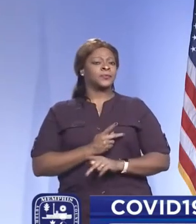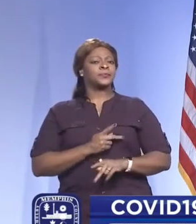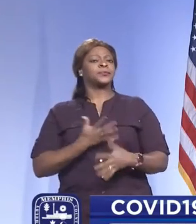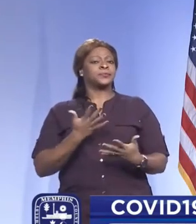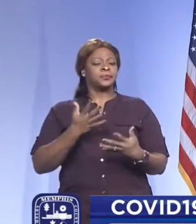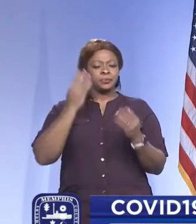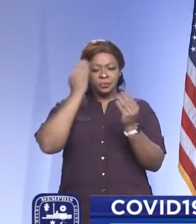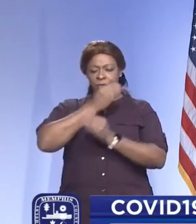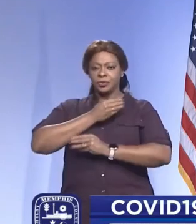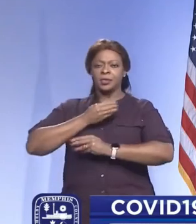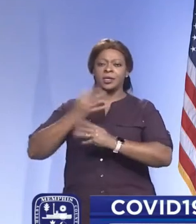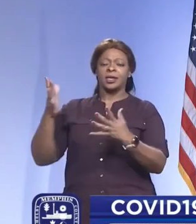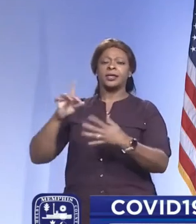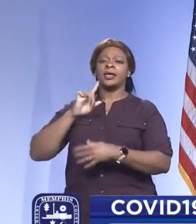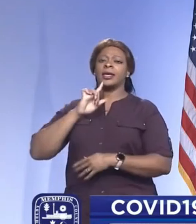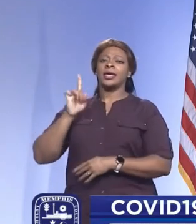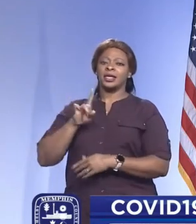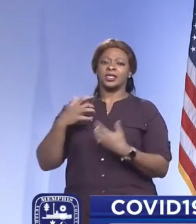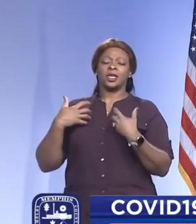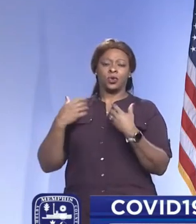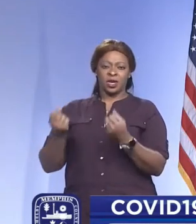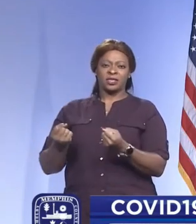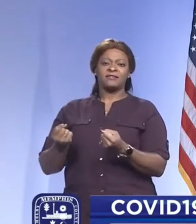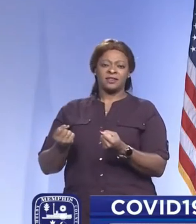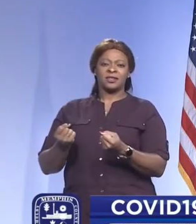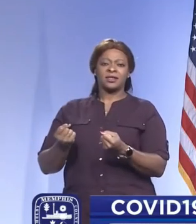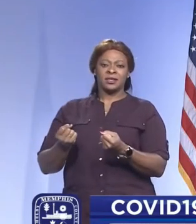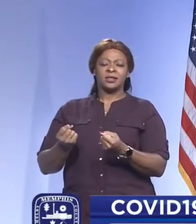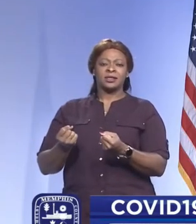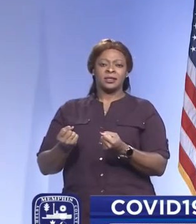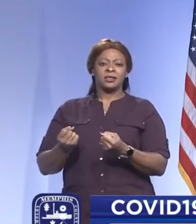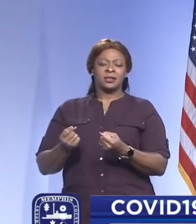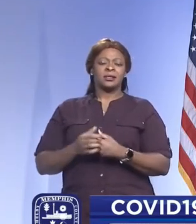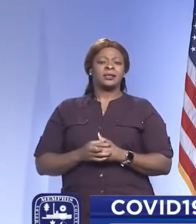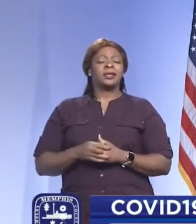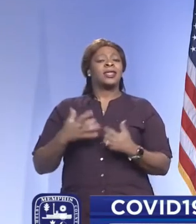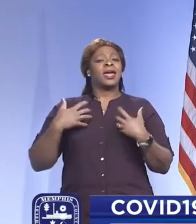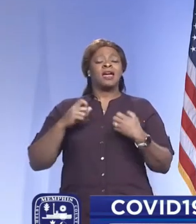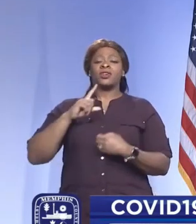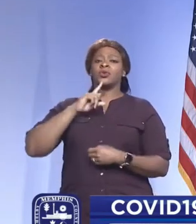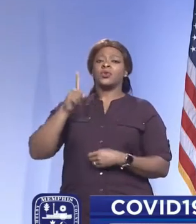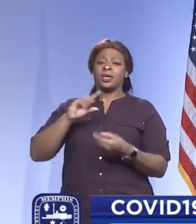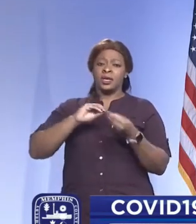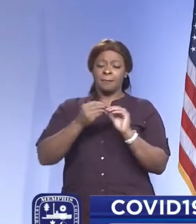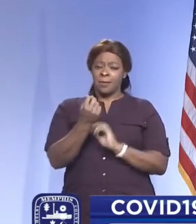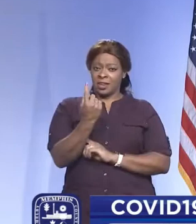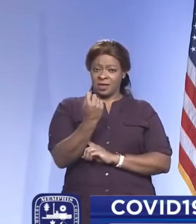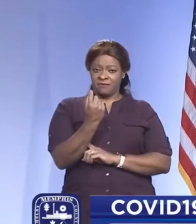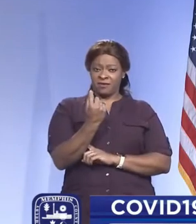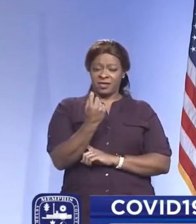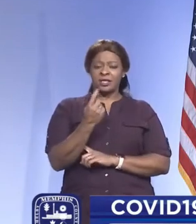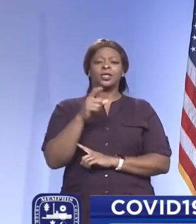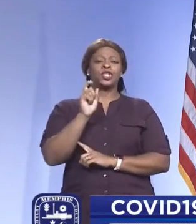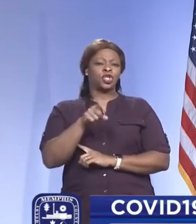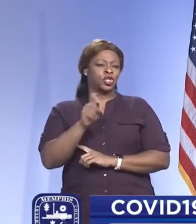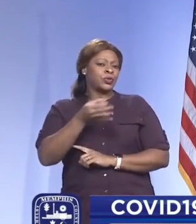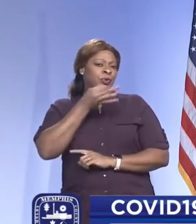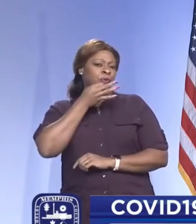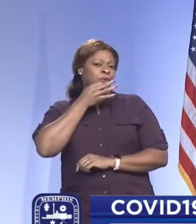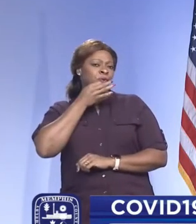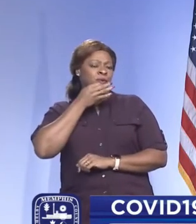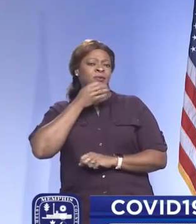reissue health directives. And so the health directive number 11 should be coming